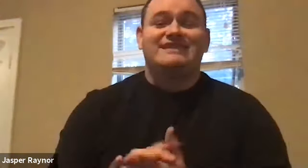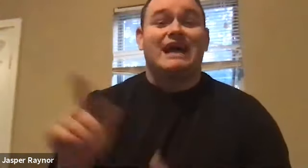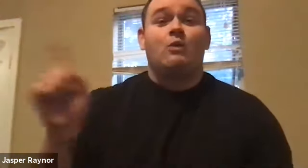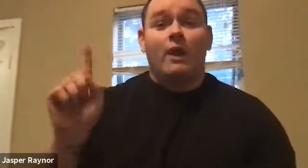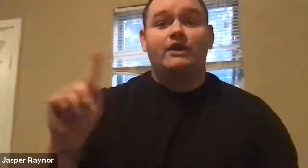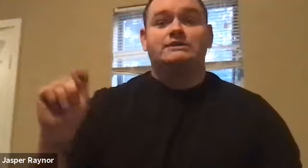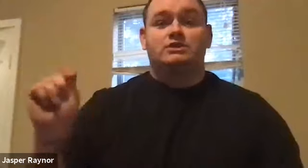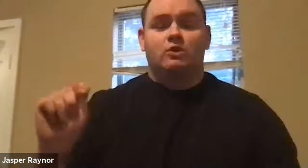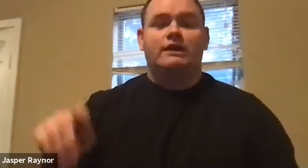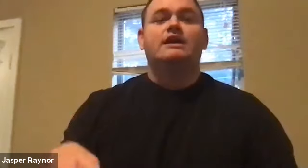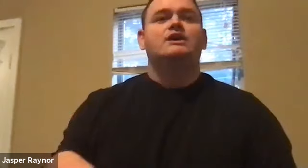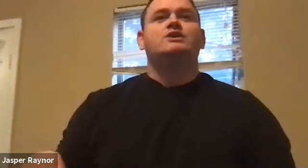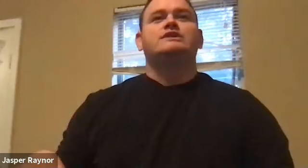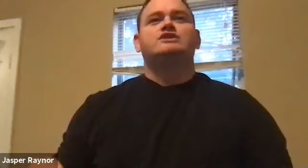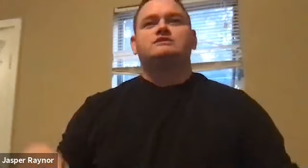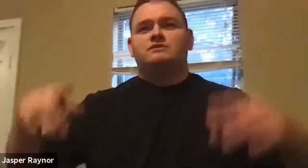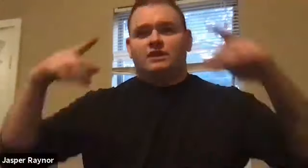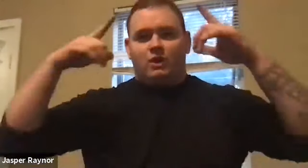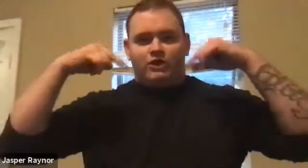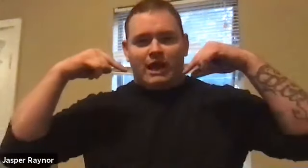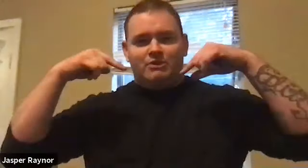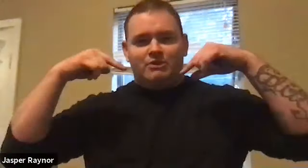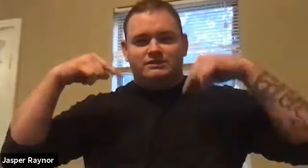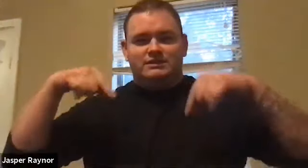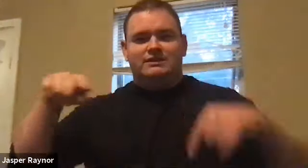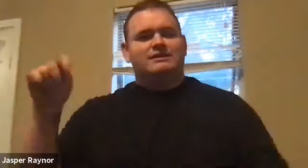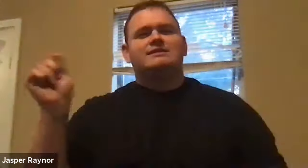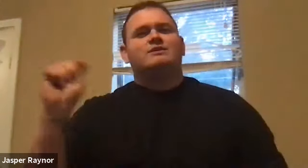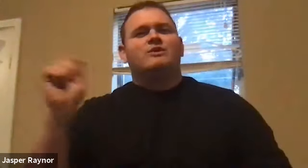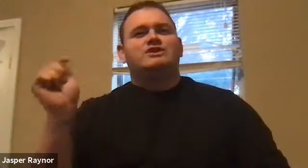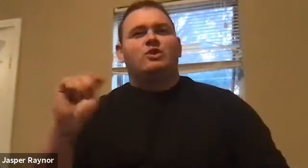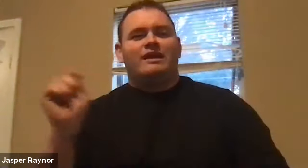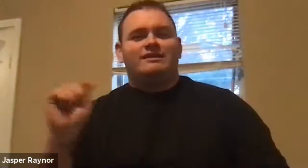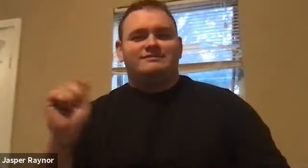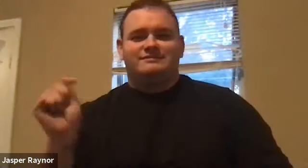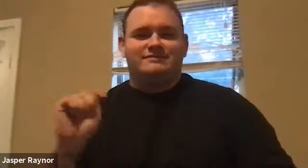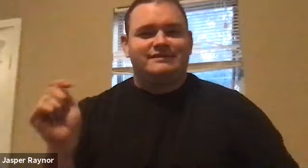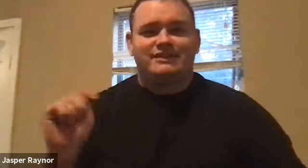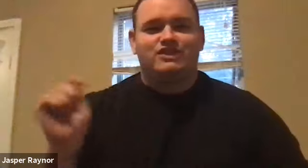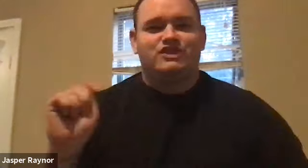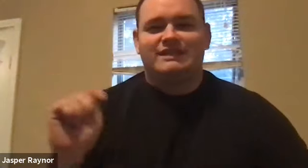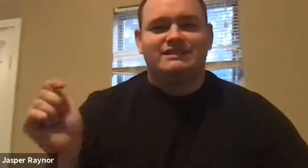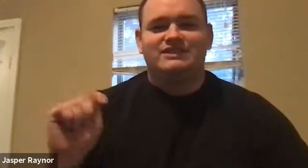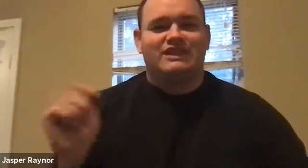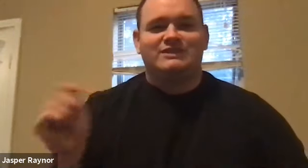sign where is the toilet. You can just lower your eyebrows. Where's the toilet? Just shake the